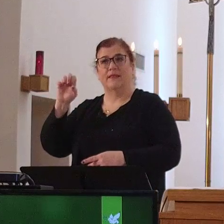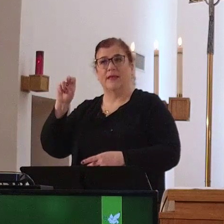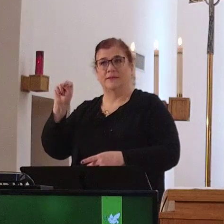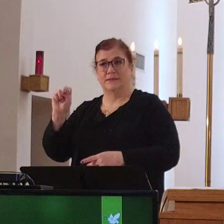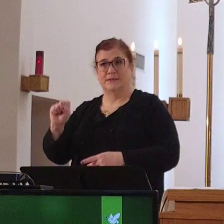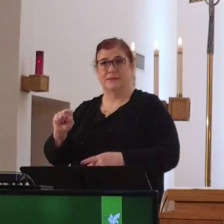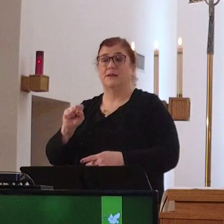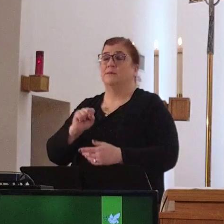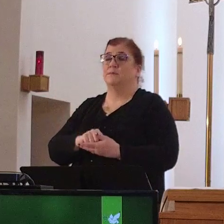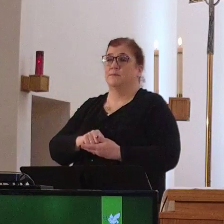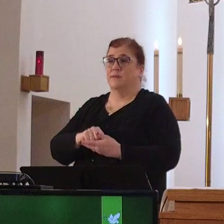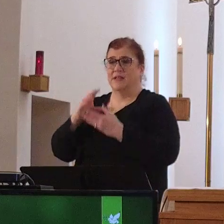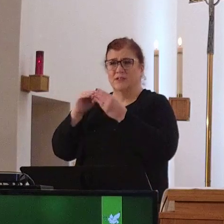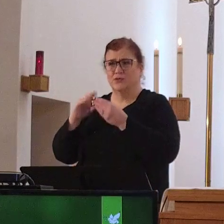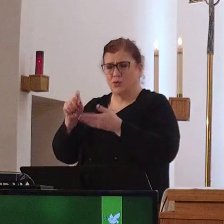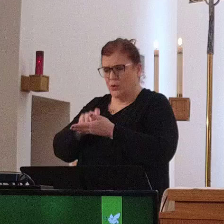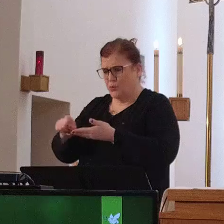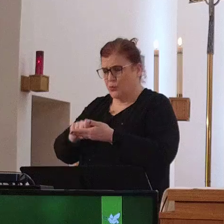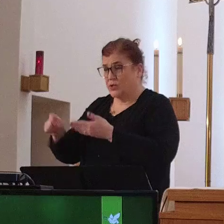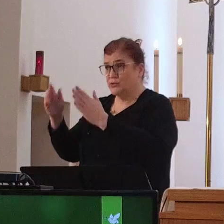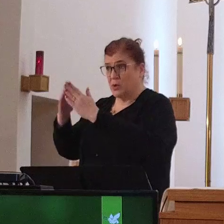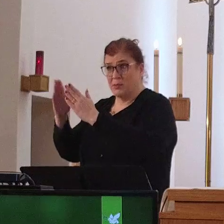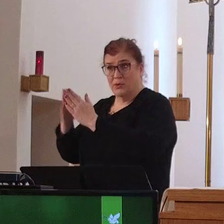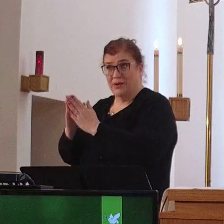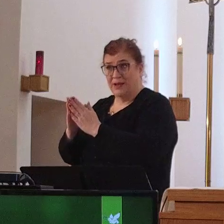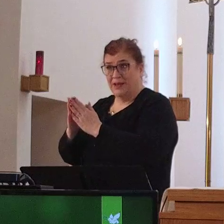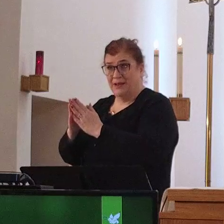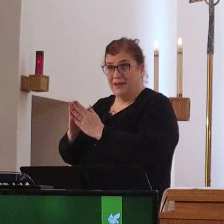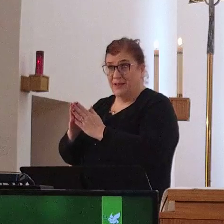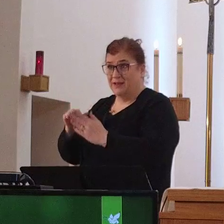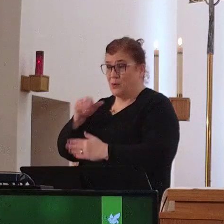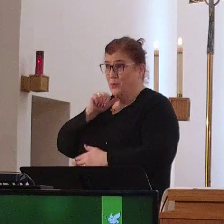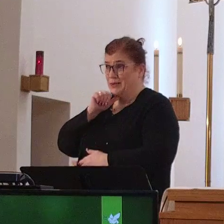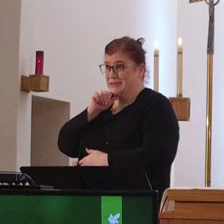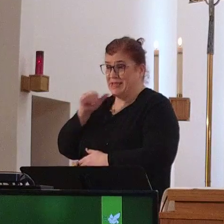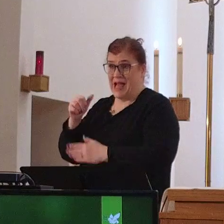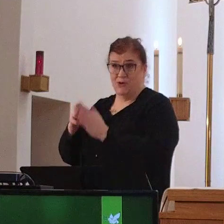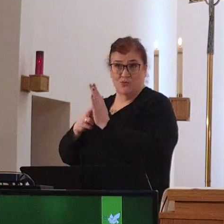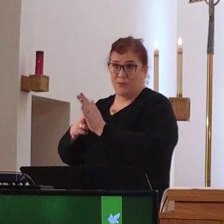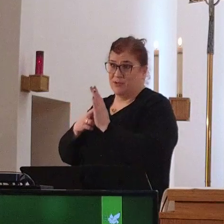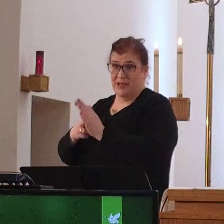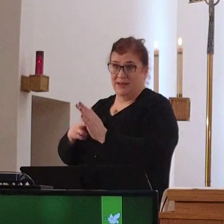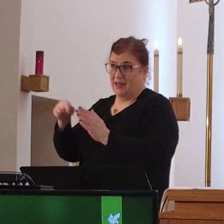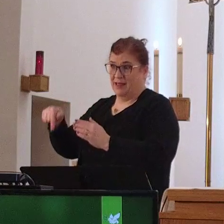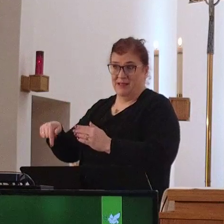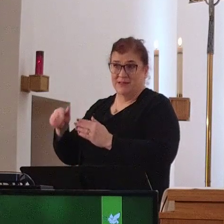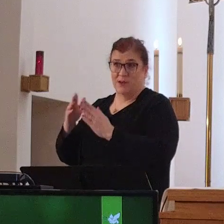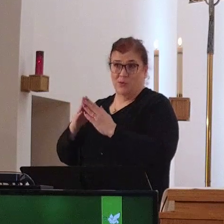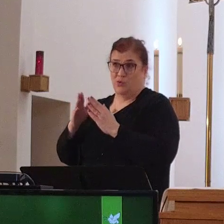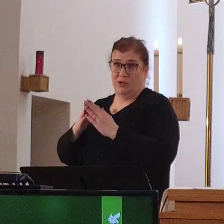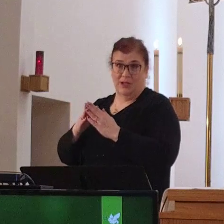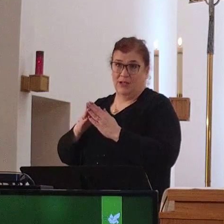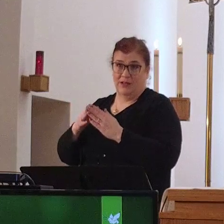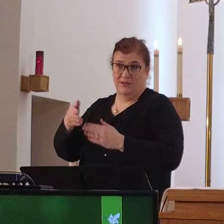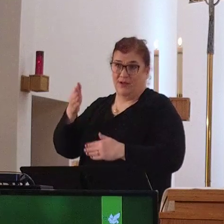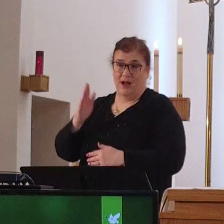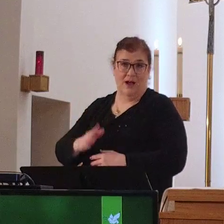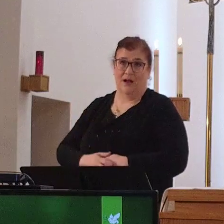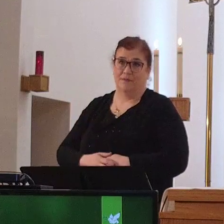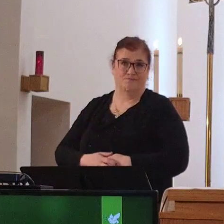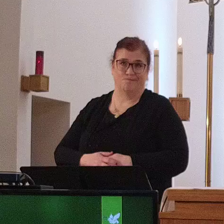story written to a community that was not representing this community of